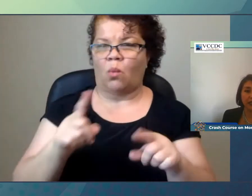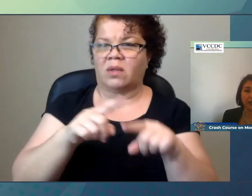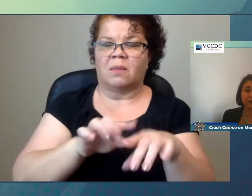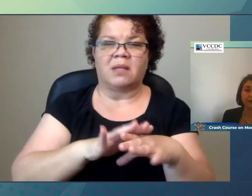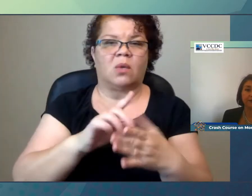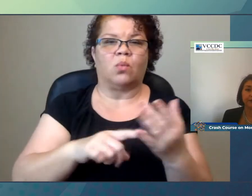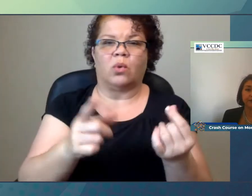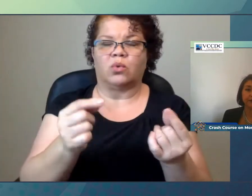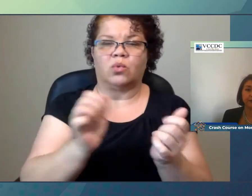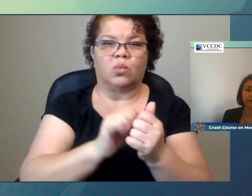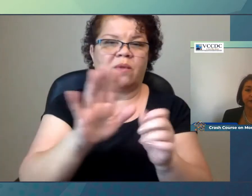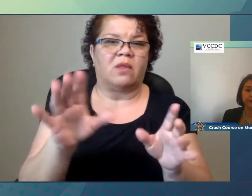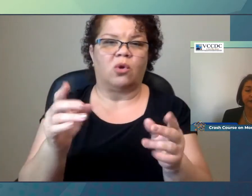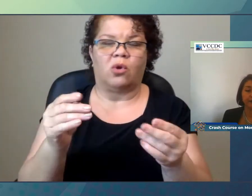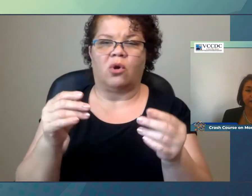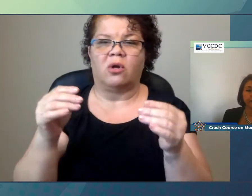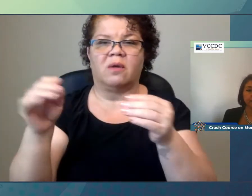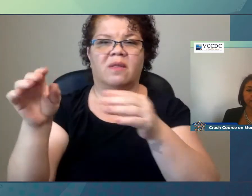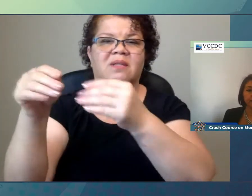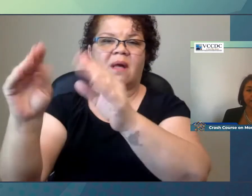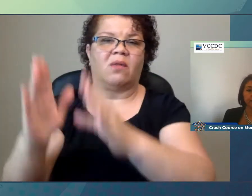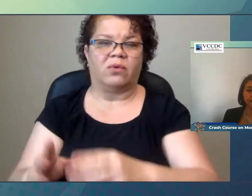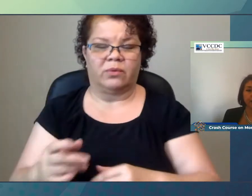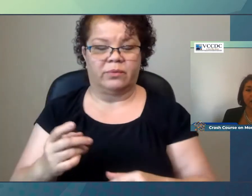your seller.